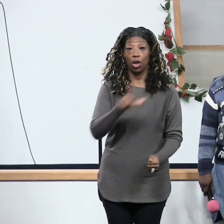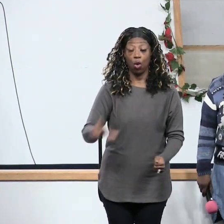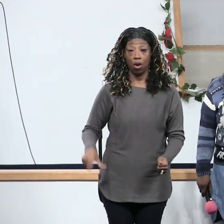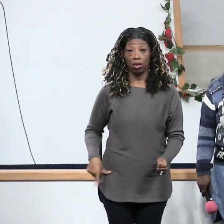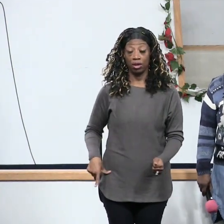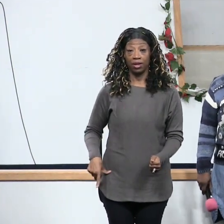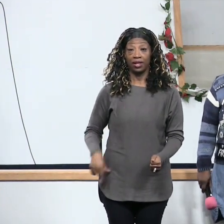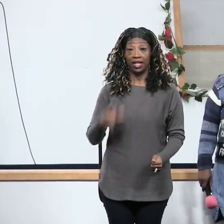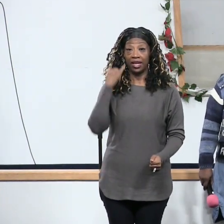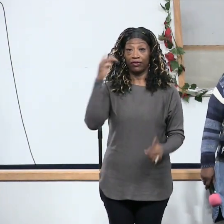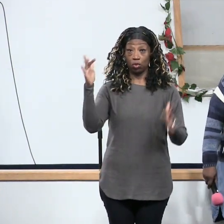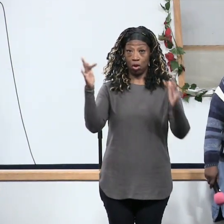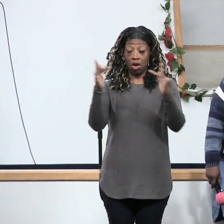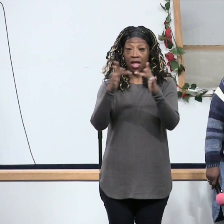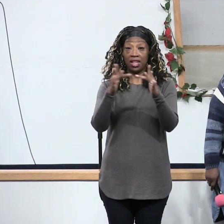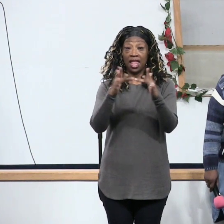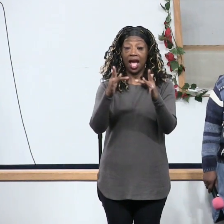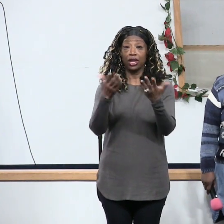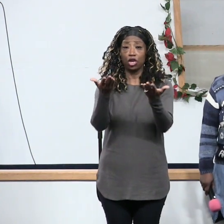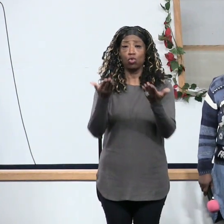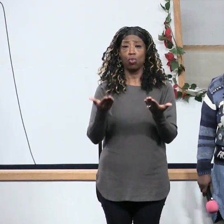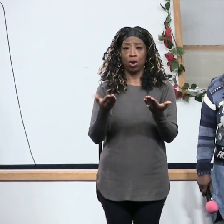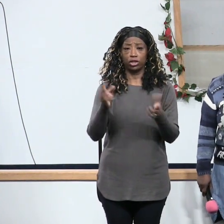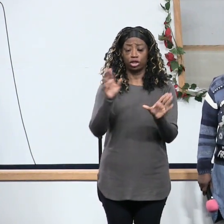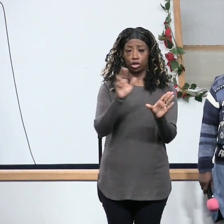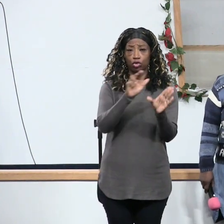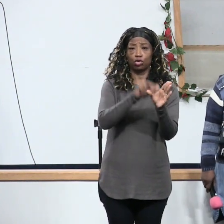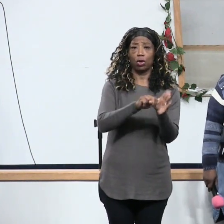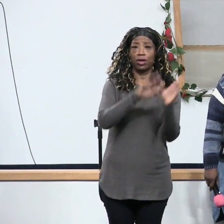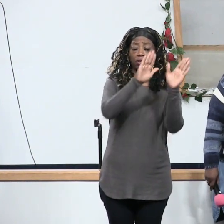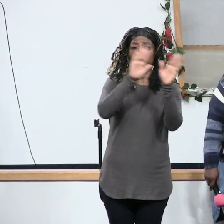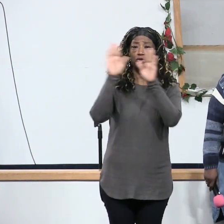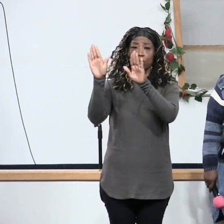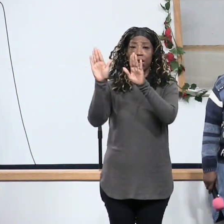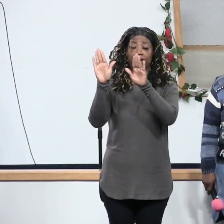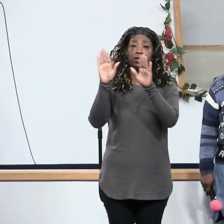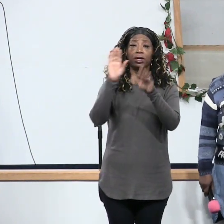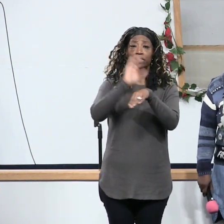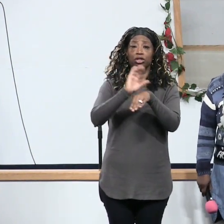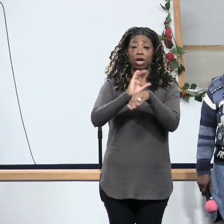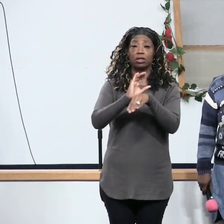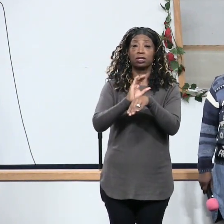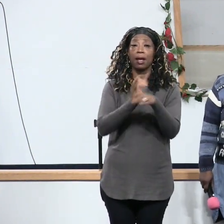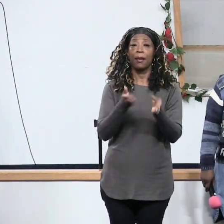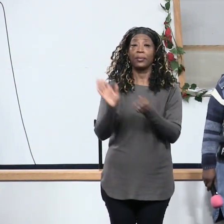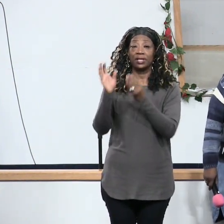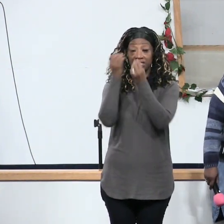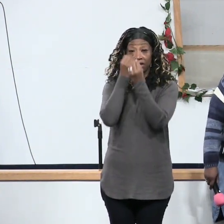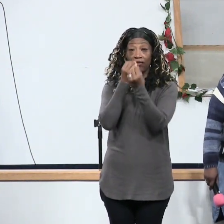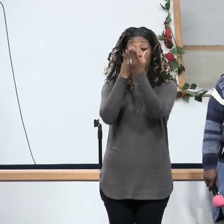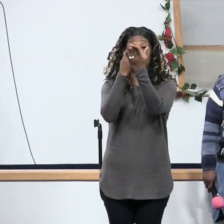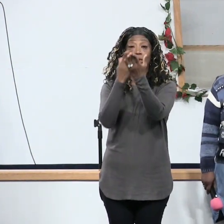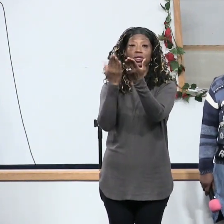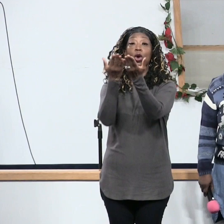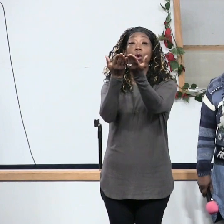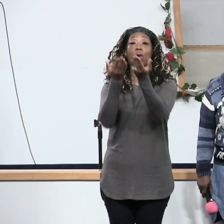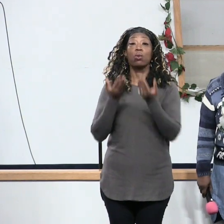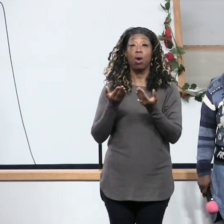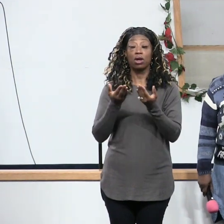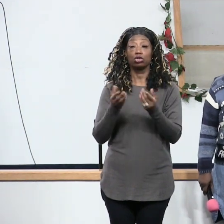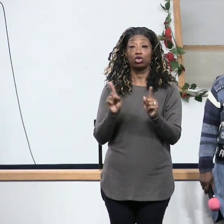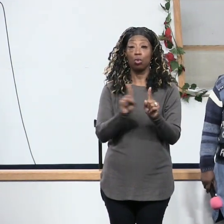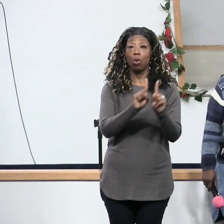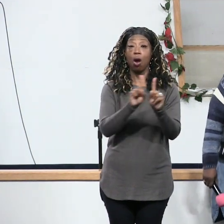Lord, or you want to join this great church, please let us know. We desire to walk alongside you as well.